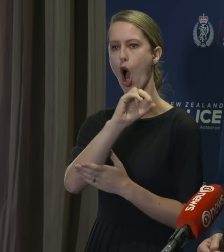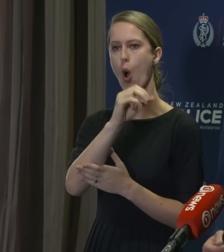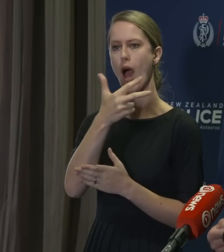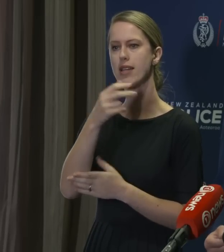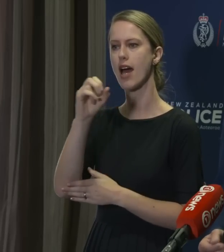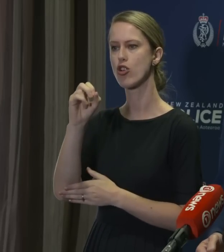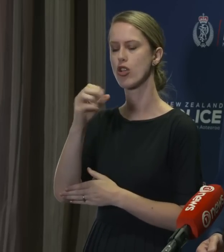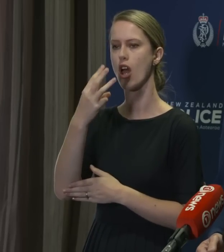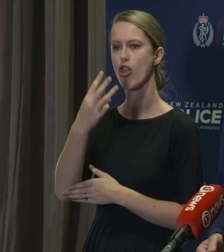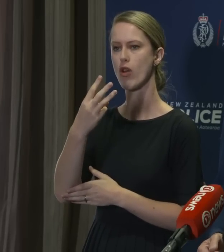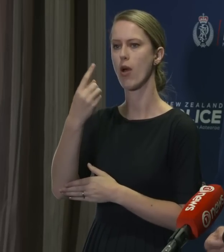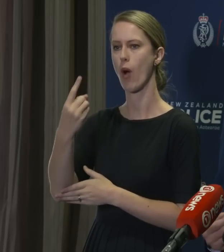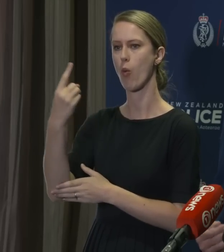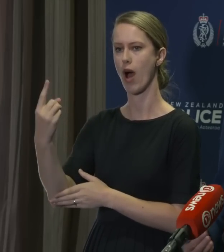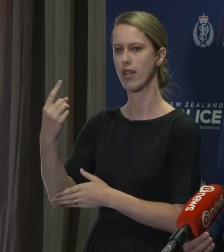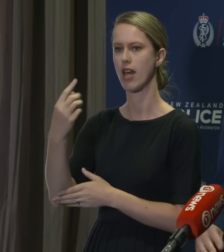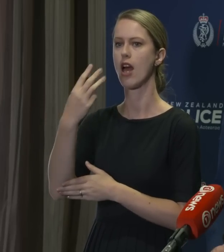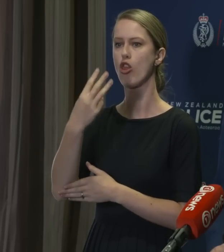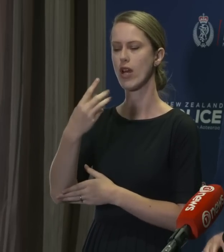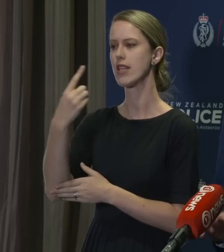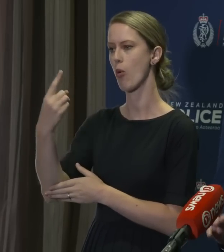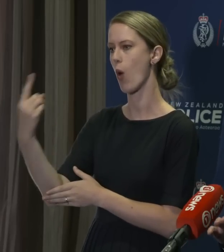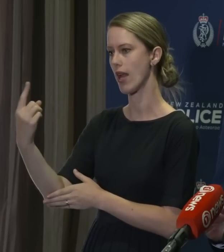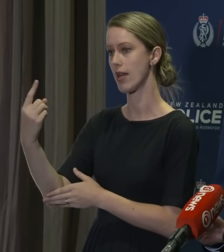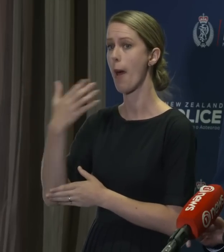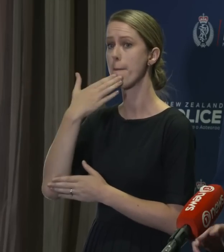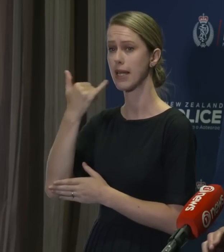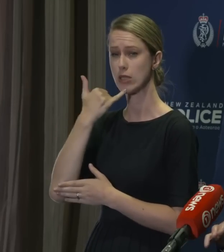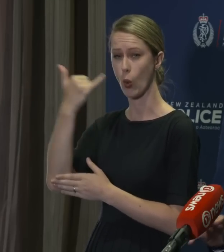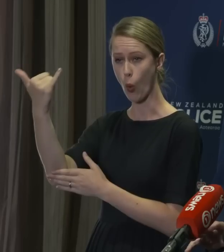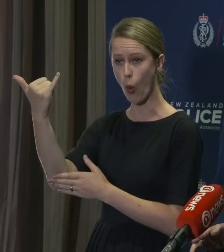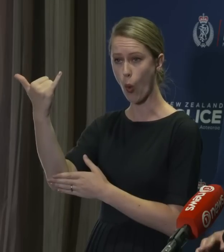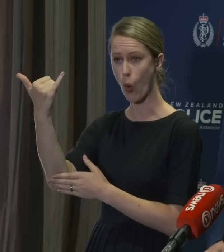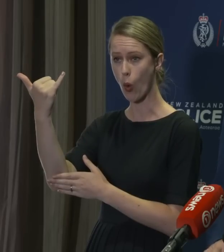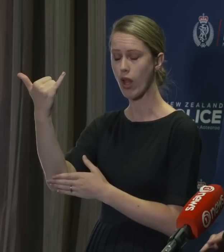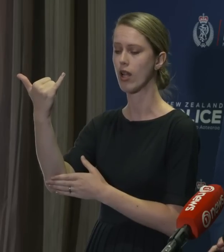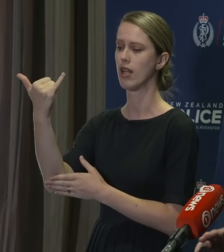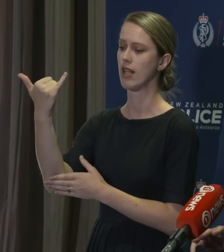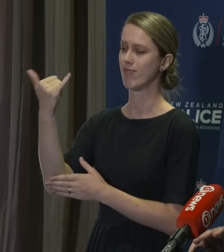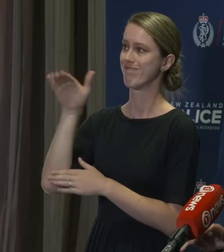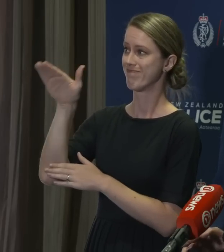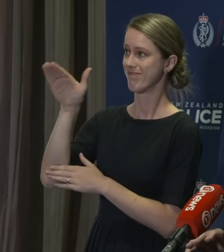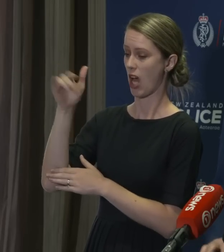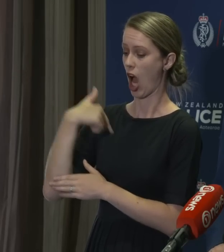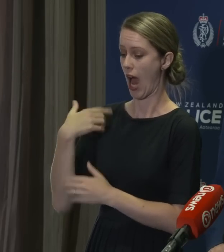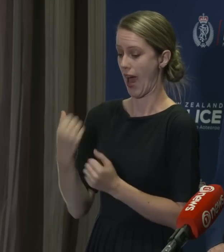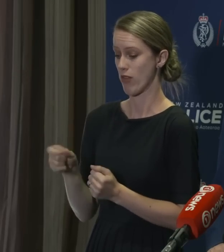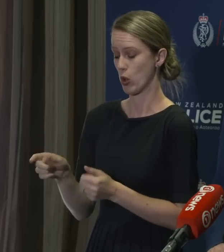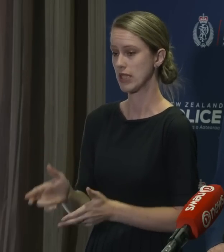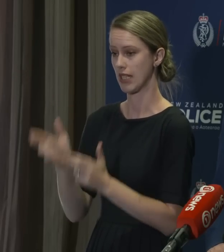0800 311 311. Please call us on that number and register with